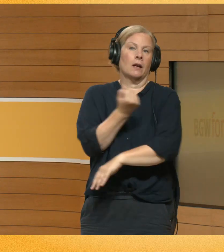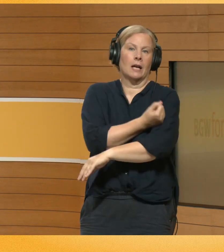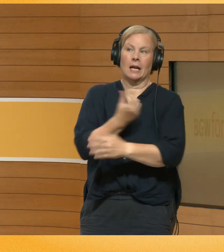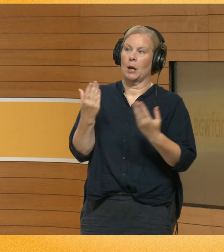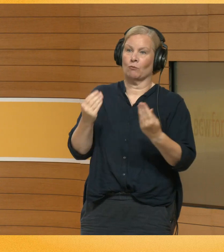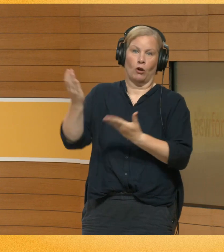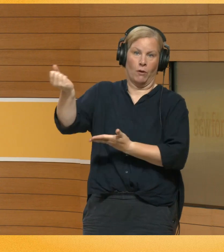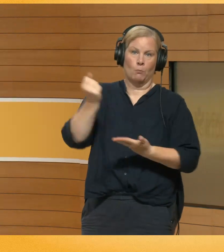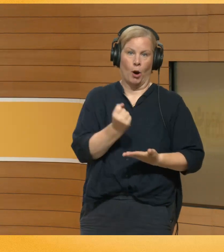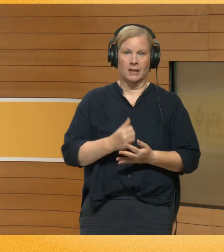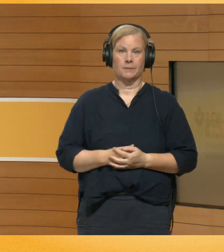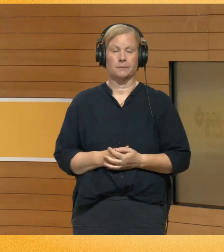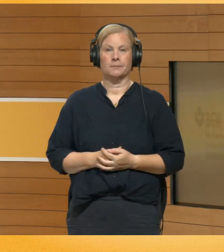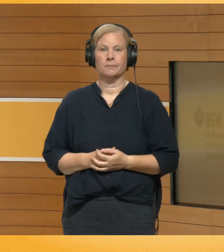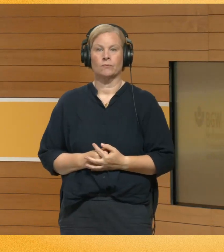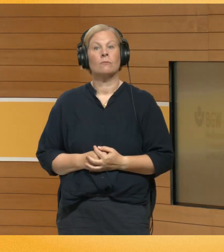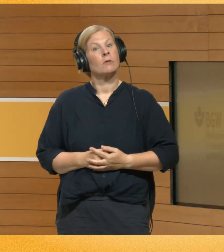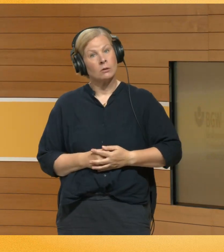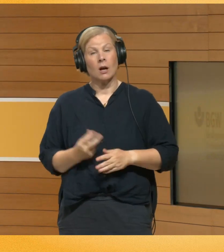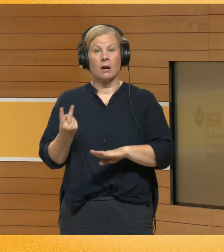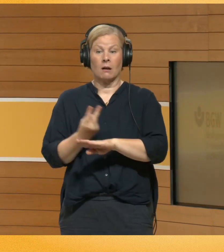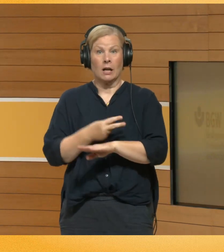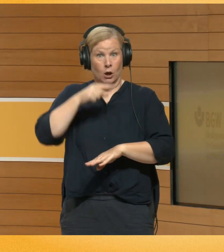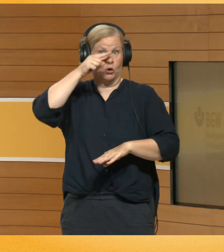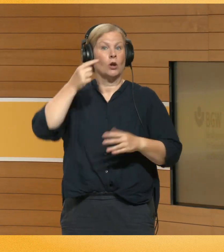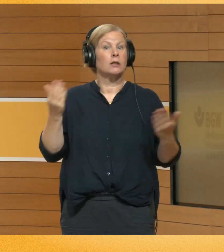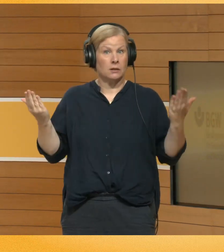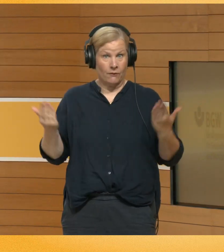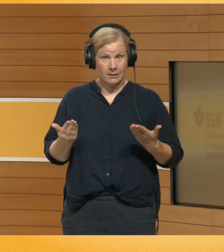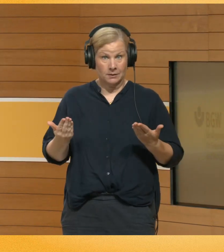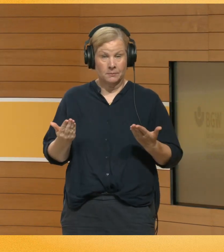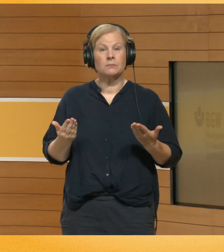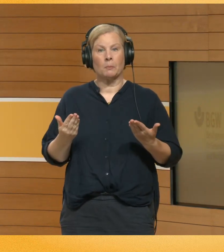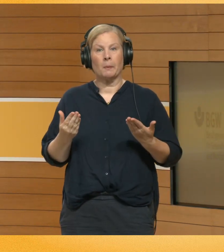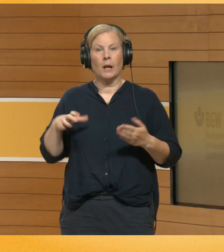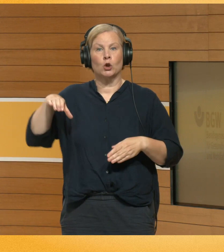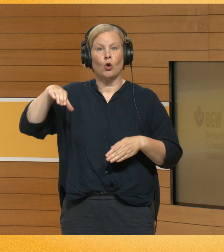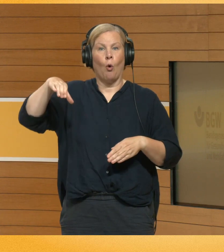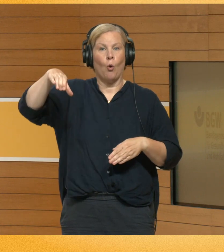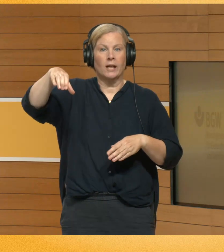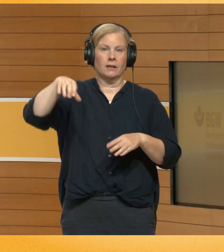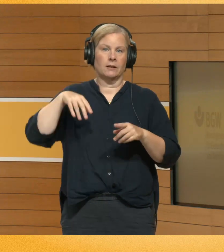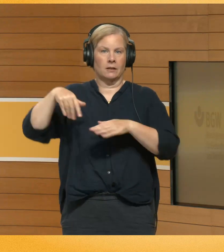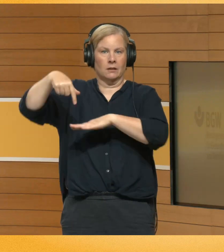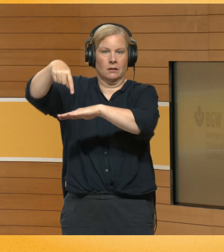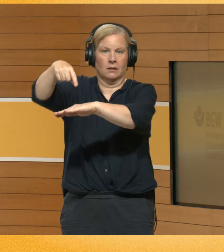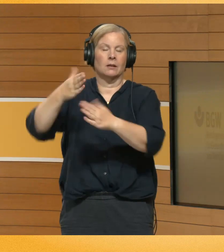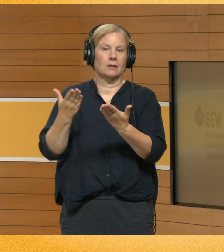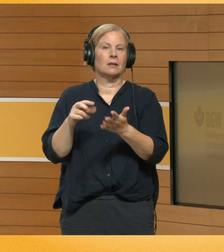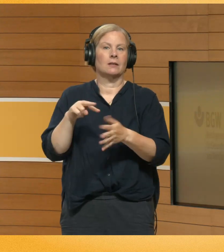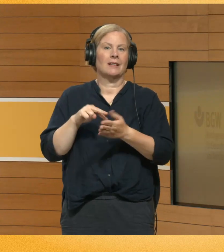is the use of drone technology to deliver essential medical commodities,